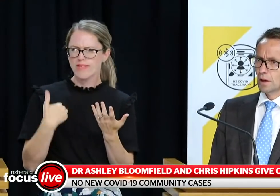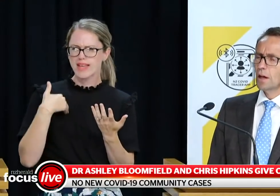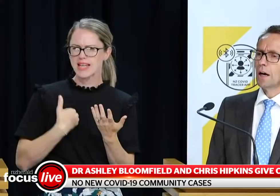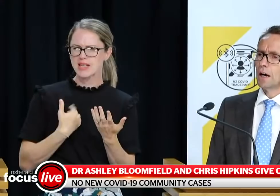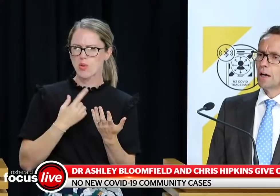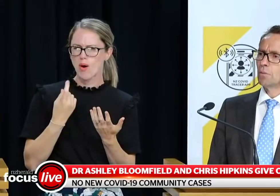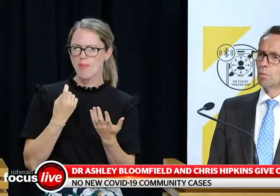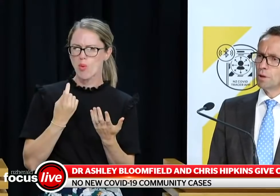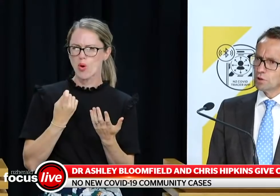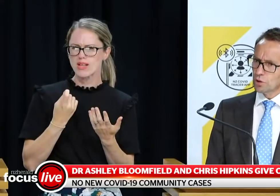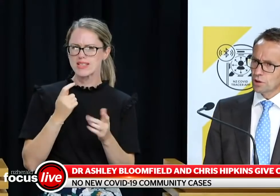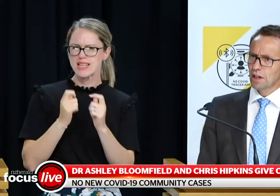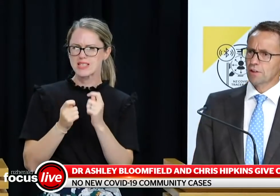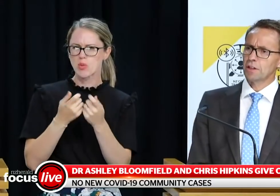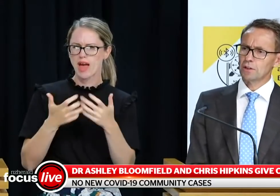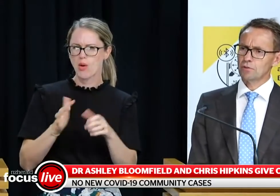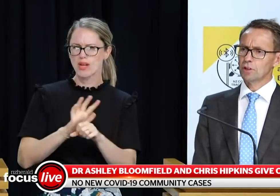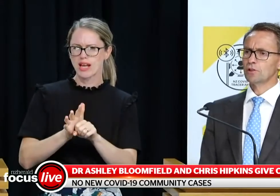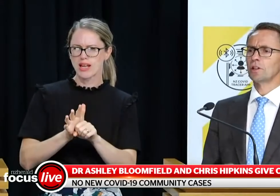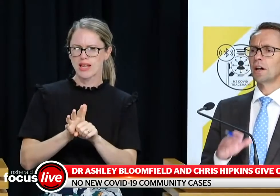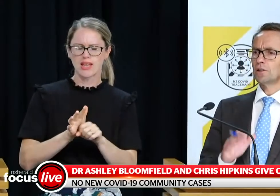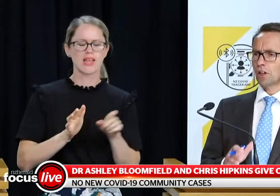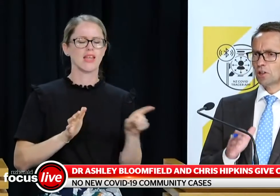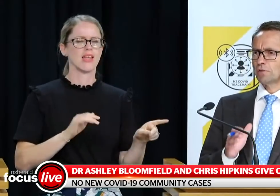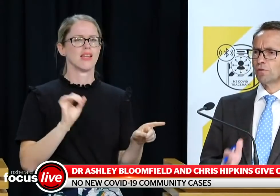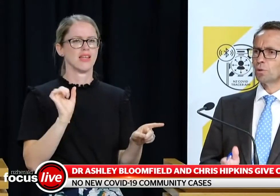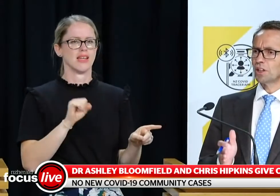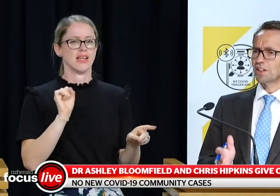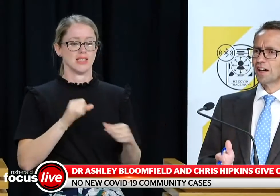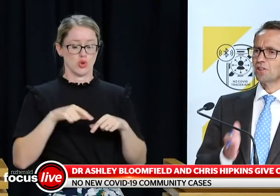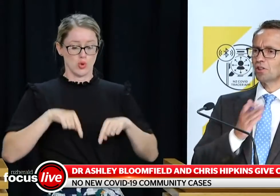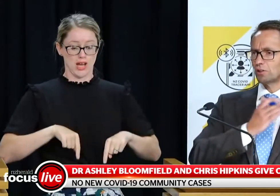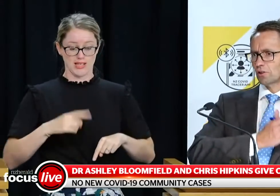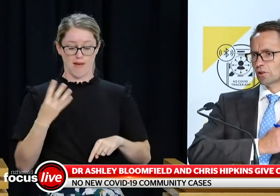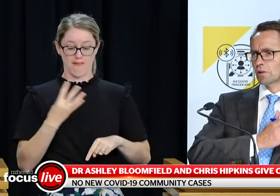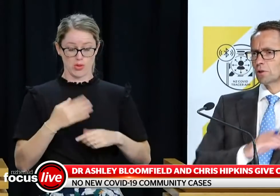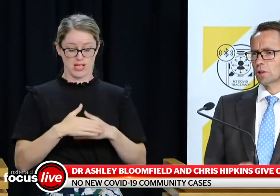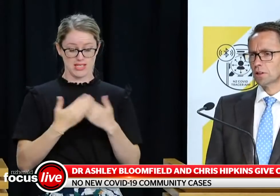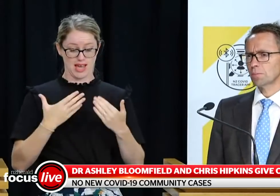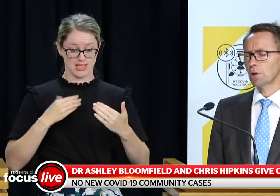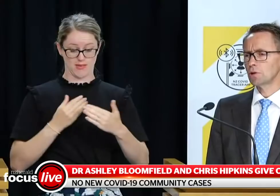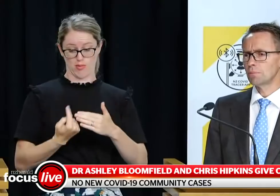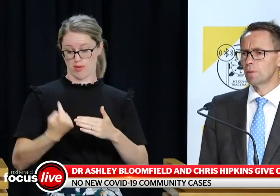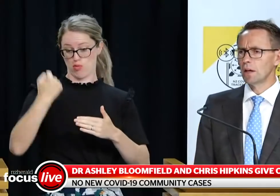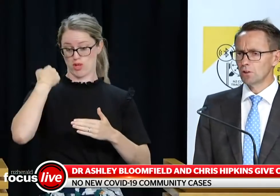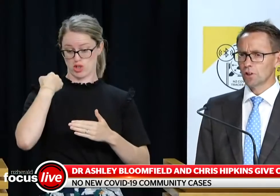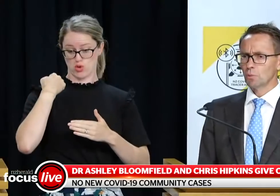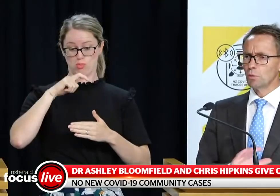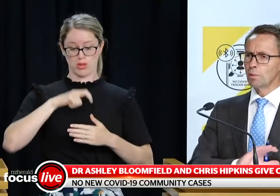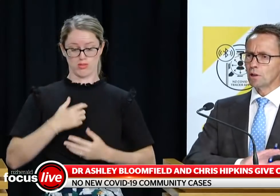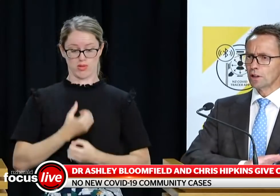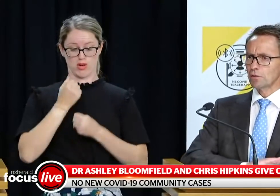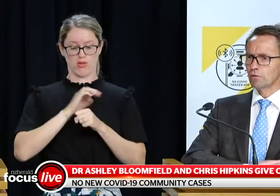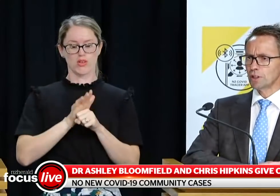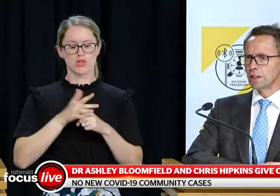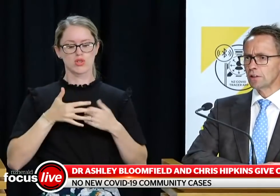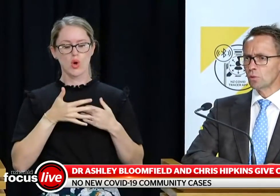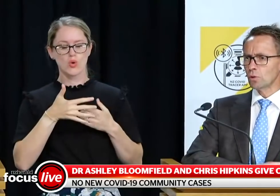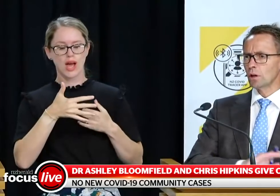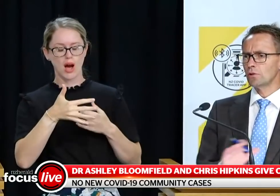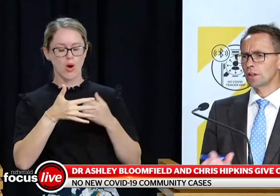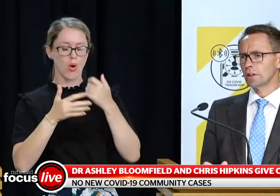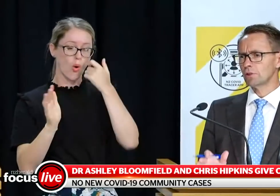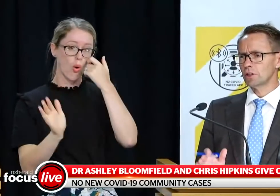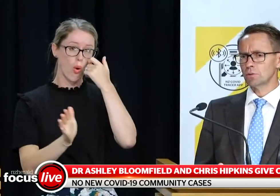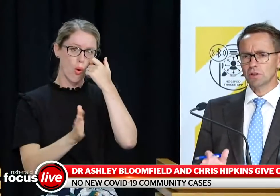test? It will be return another negative test. Today is actually 14 days since the original exposure, so we will be looking to get